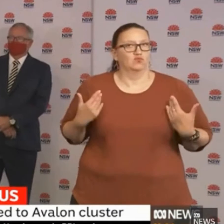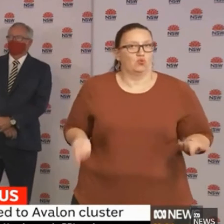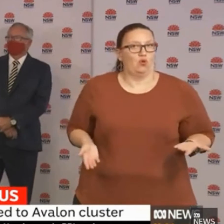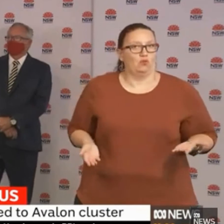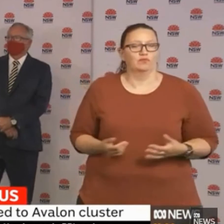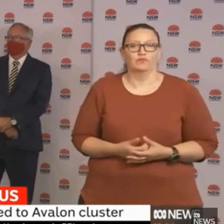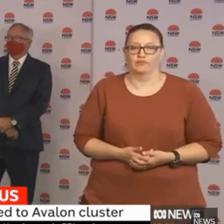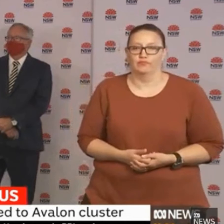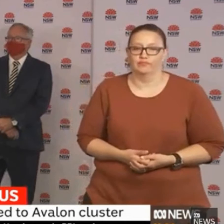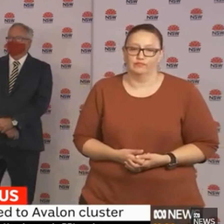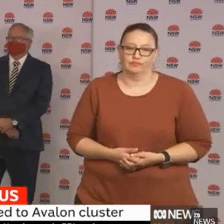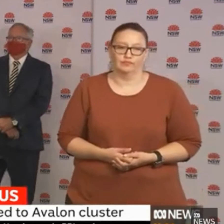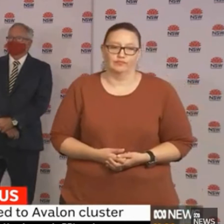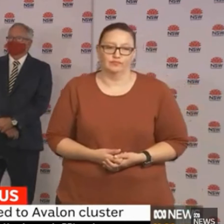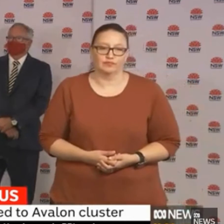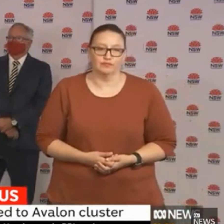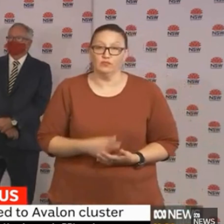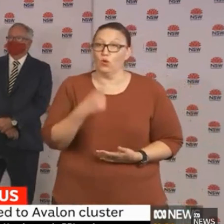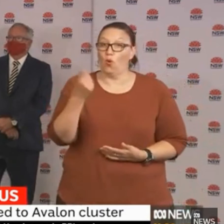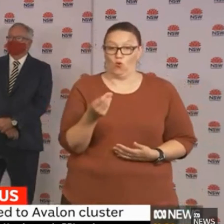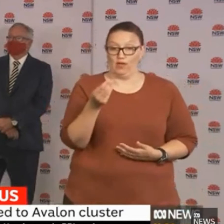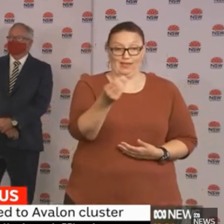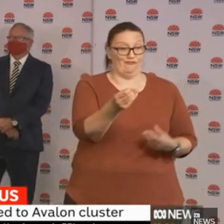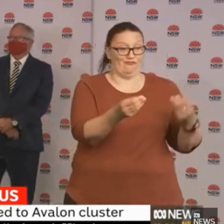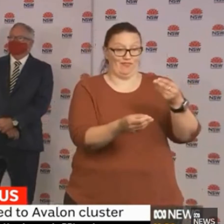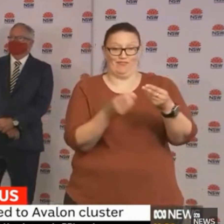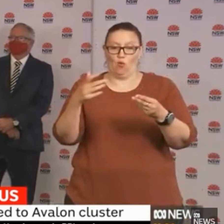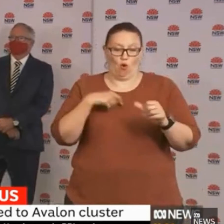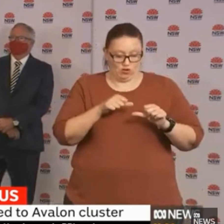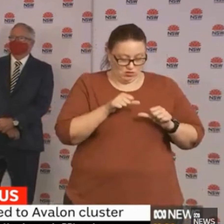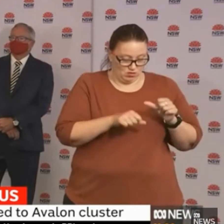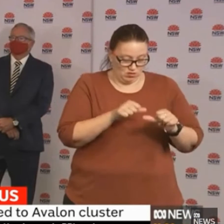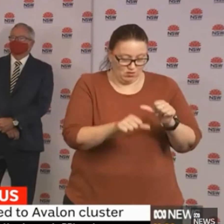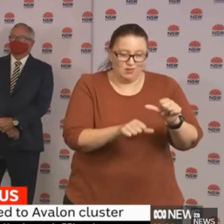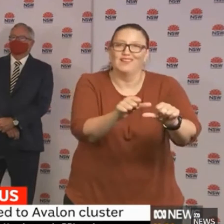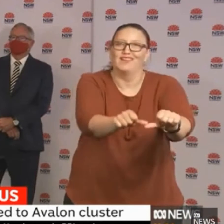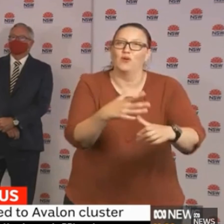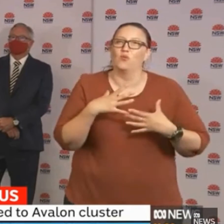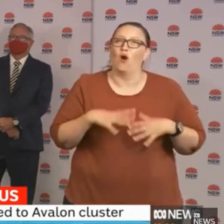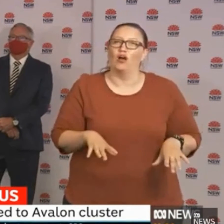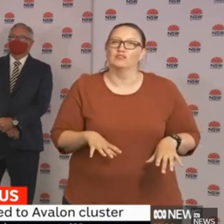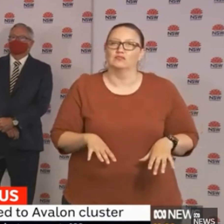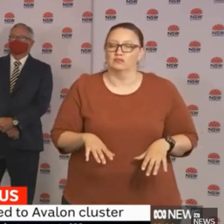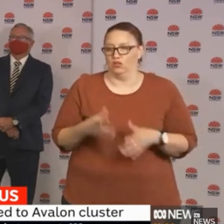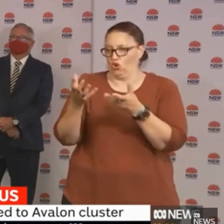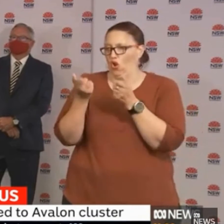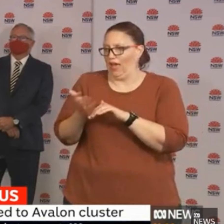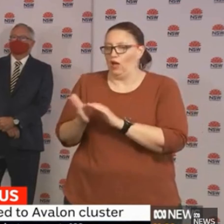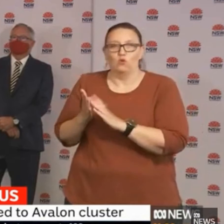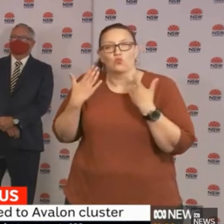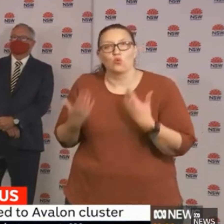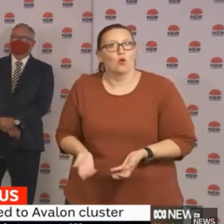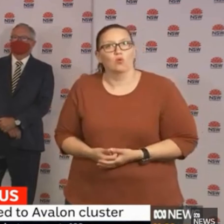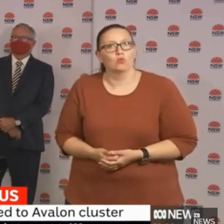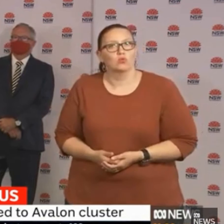just find who spread it to whom in a nice linear line. But as I said, there